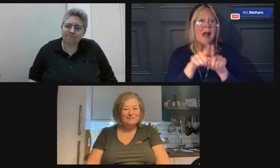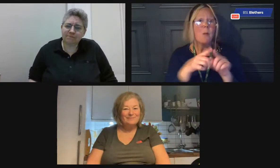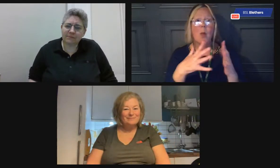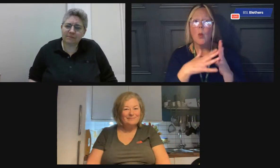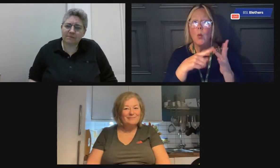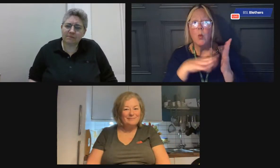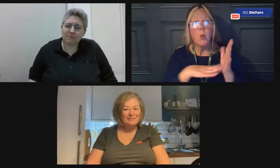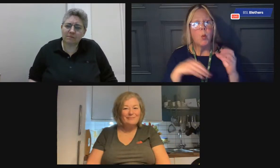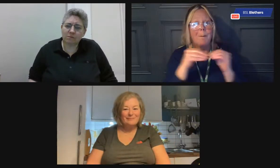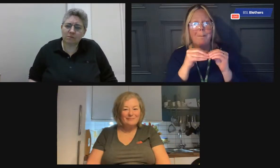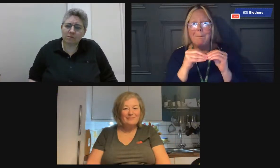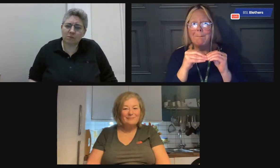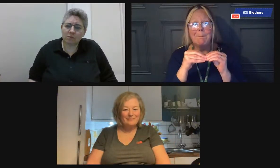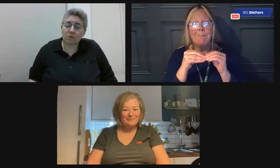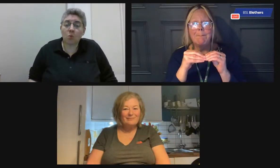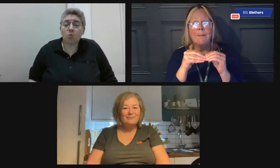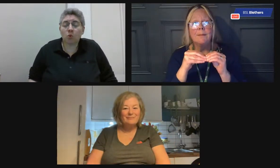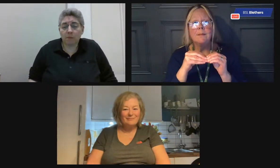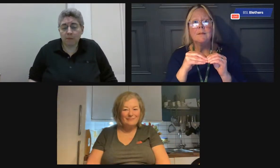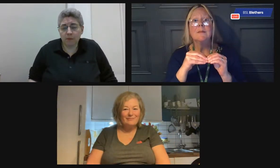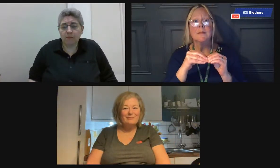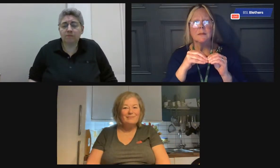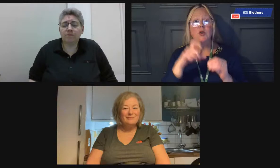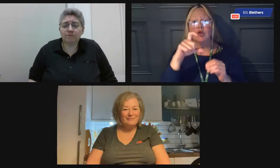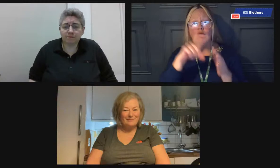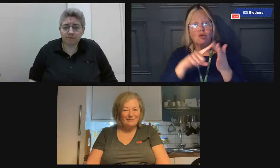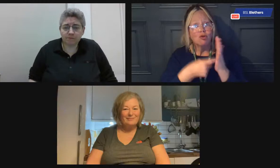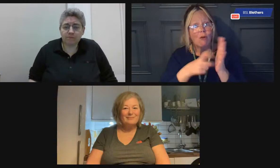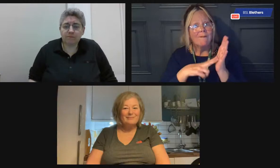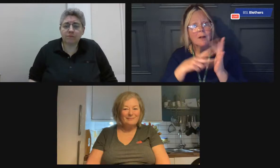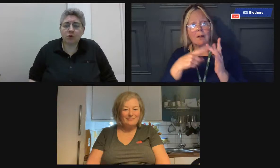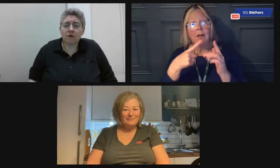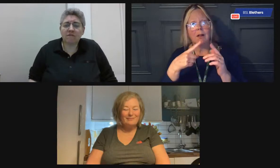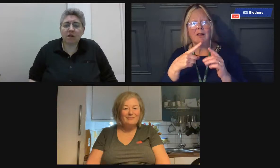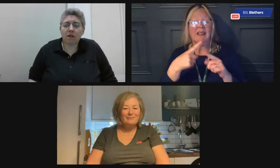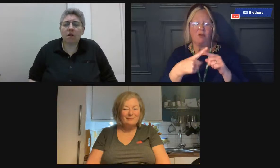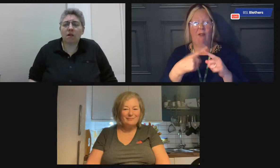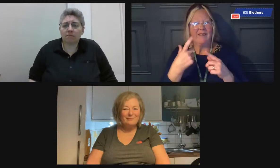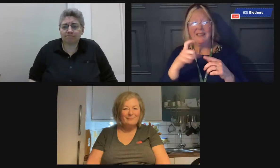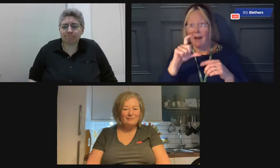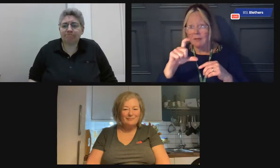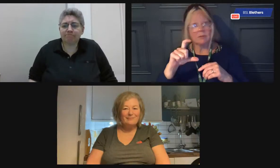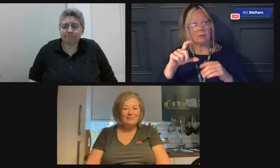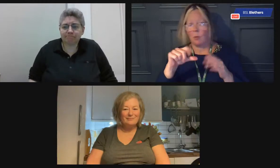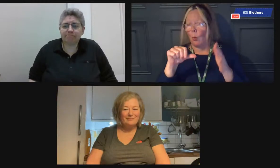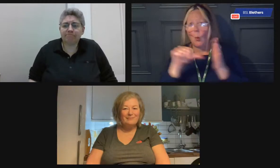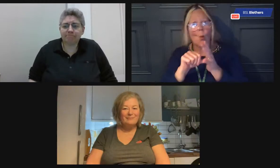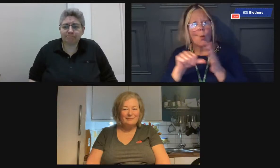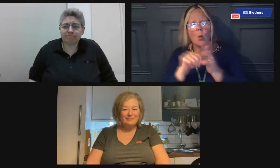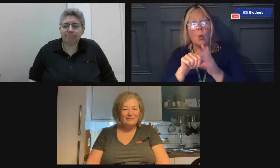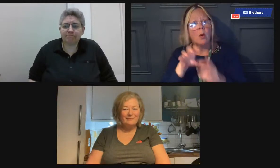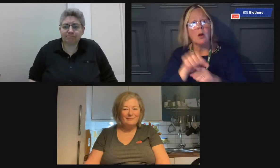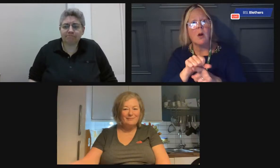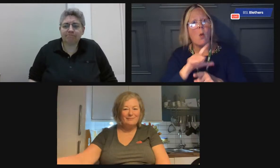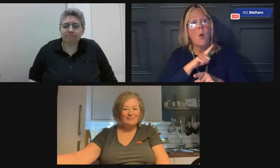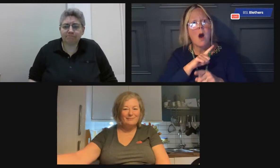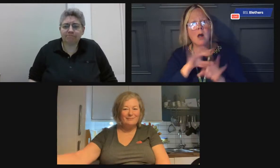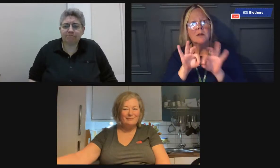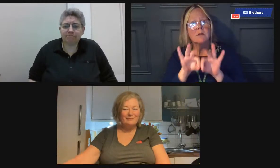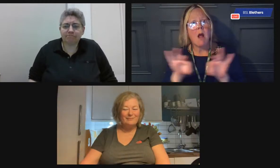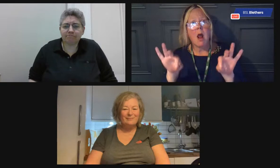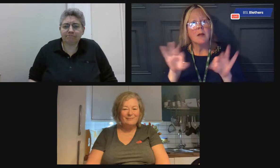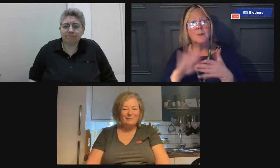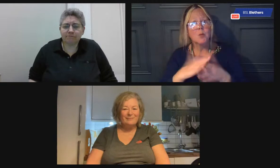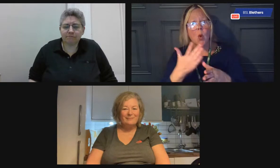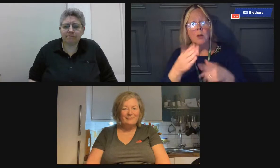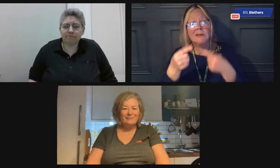a silent cancer. Also womb cancer, cancer of the womb, cancer of the cervix.